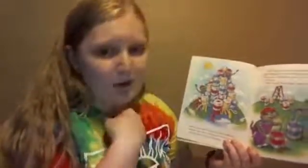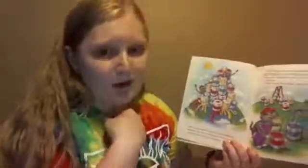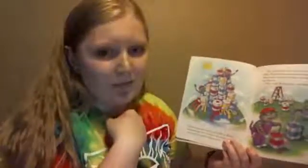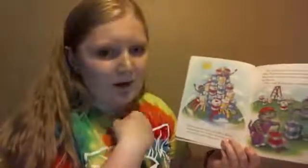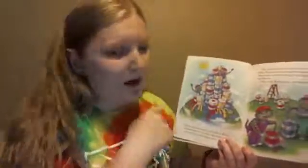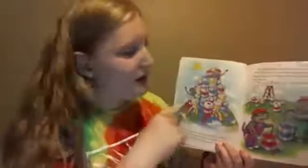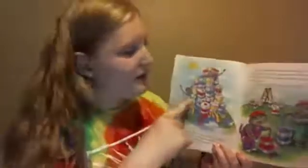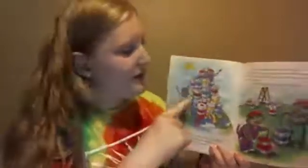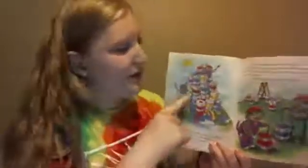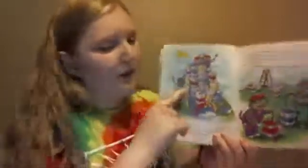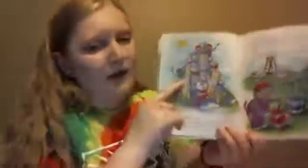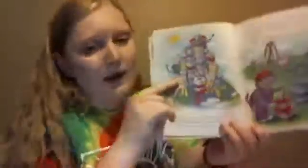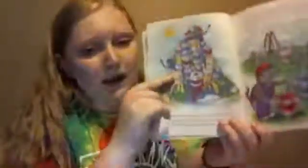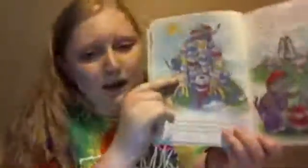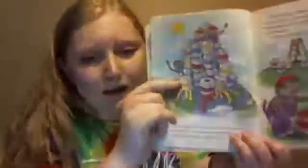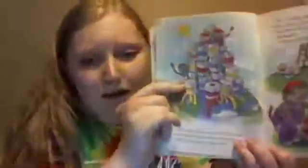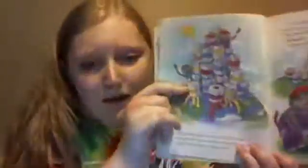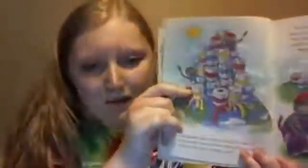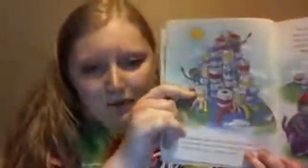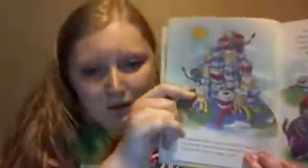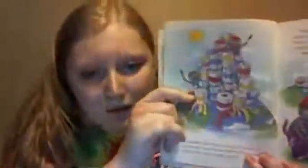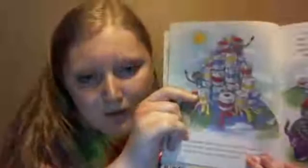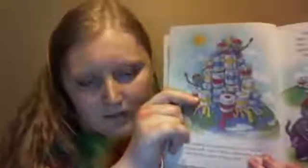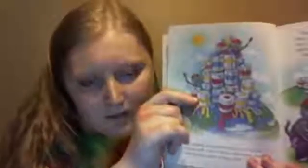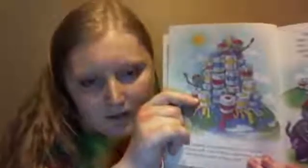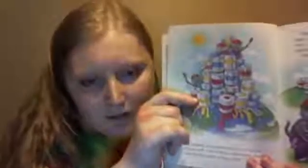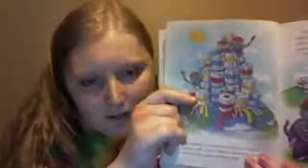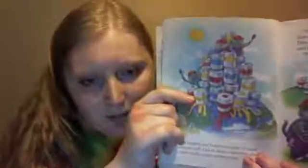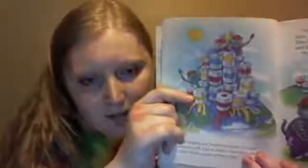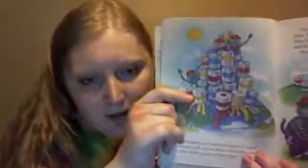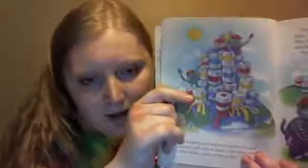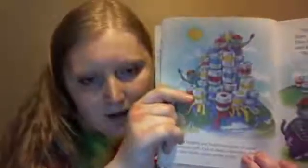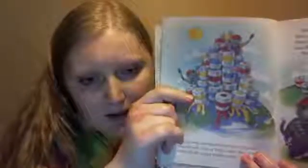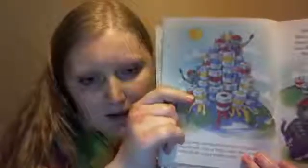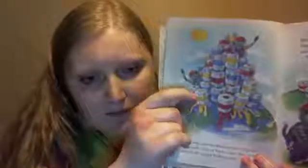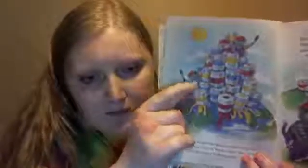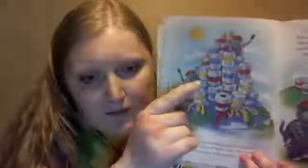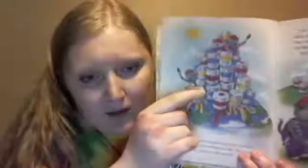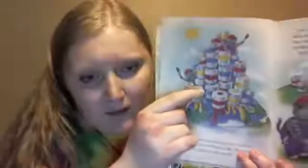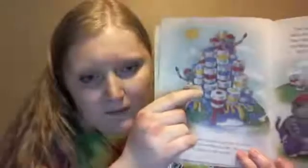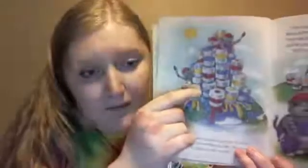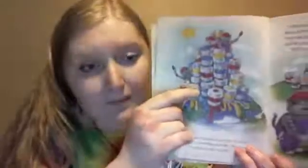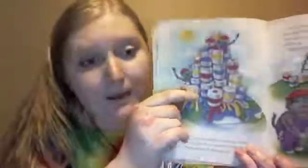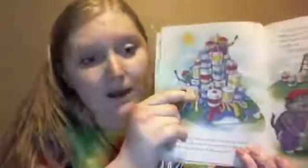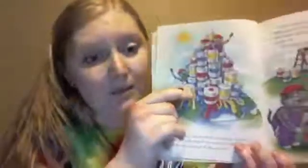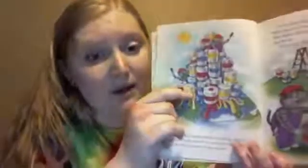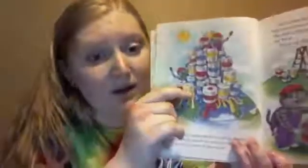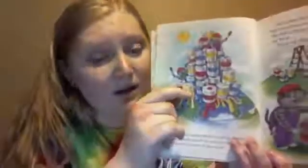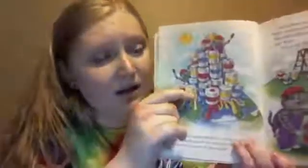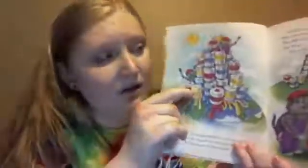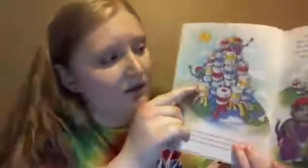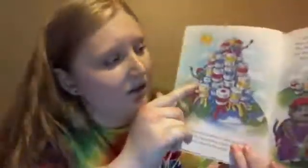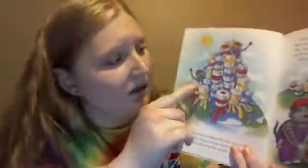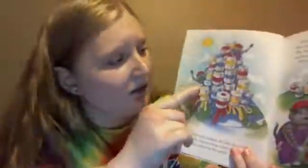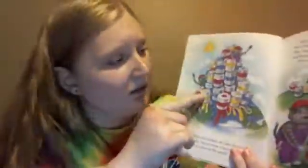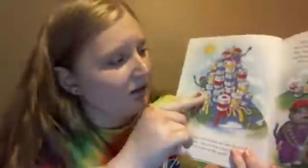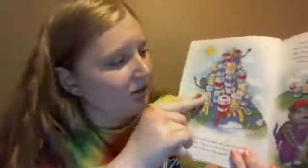world. So, if you know, these are called the primary colors. They're the colors that make up other colors. So those